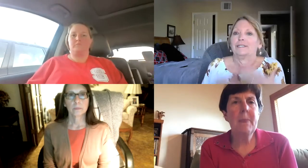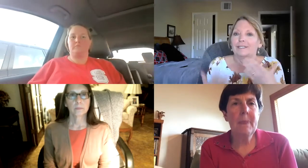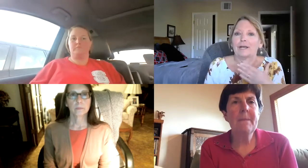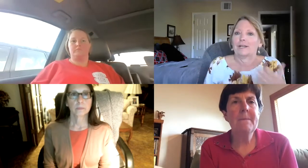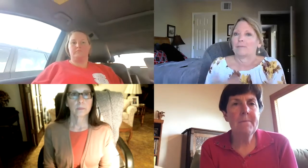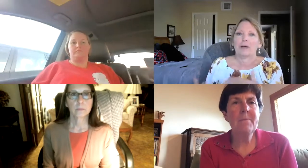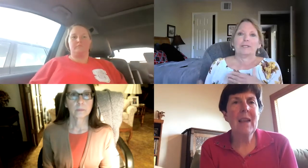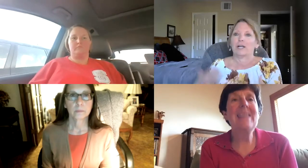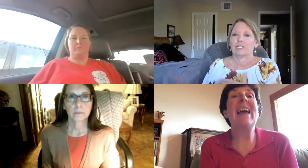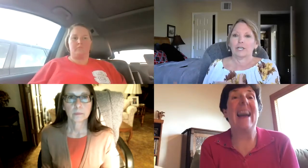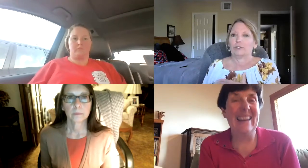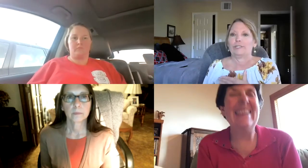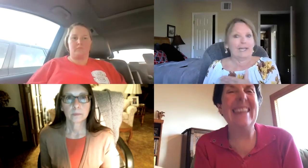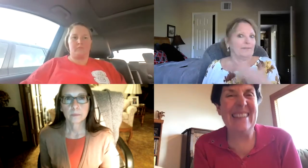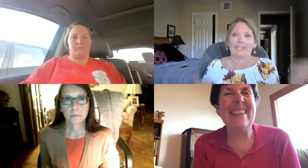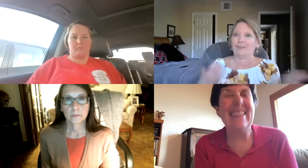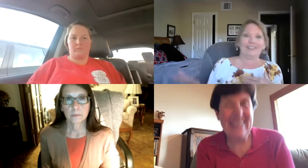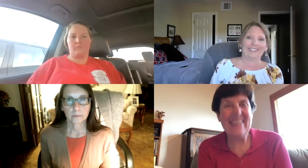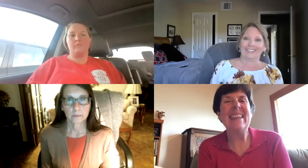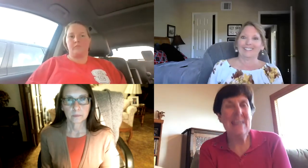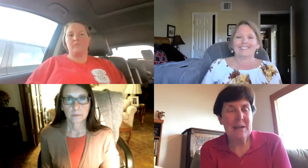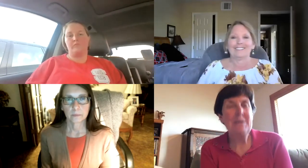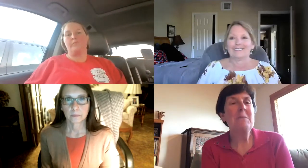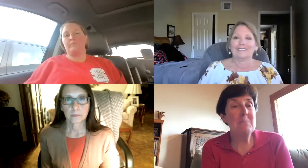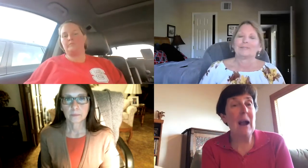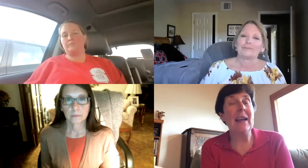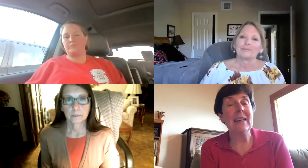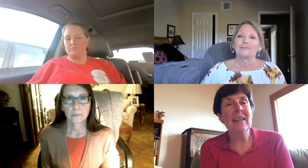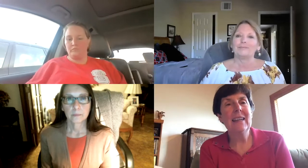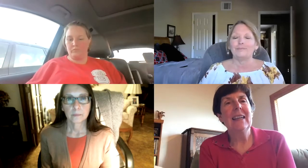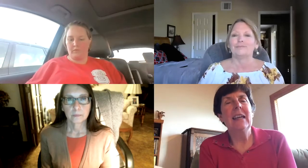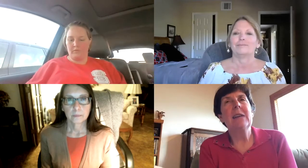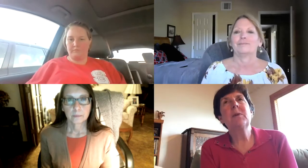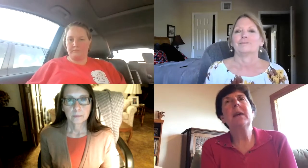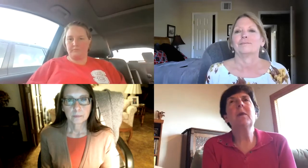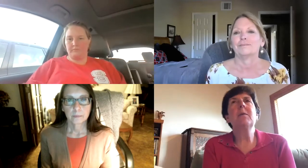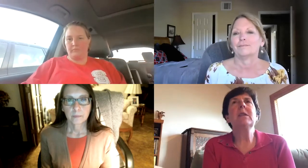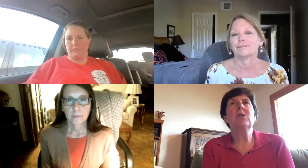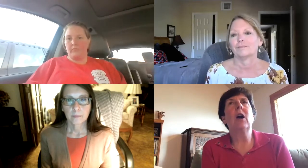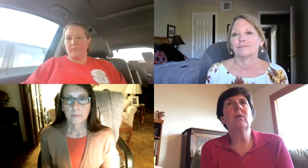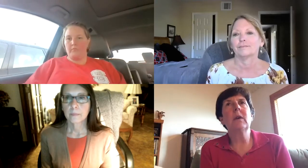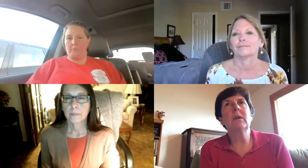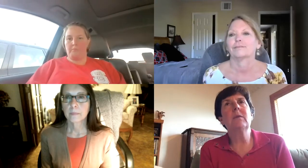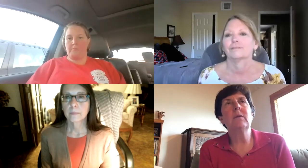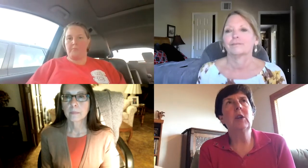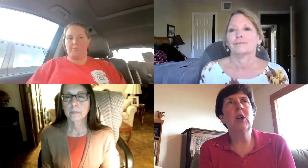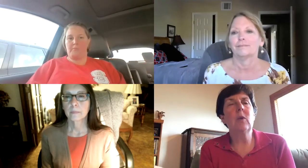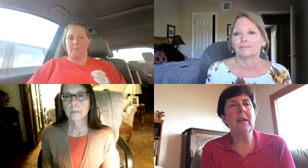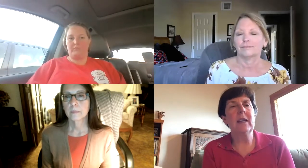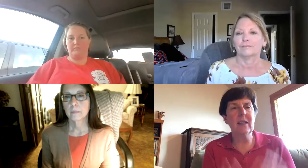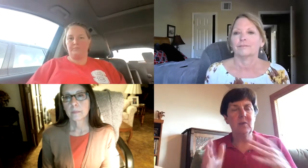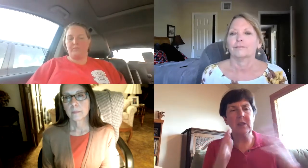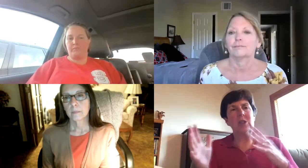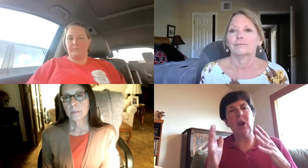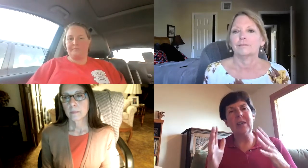person. I'm probably not going to go to a deaf even. Right. As we would start when, you know, when